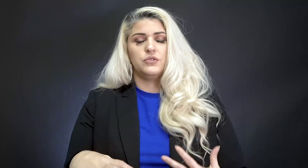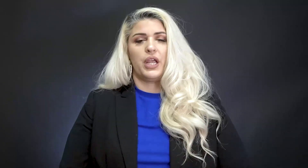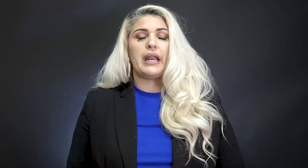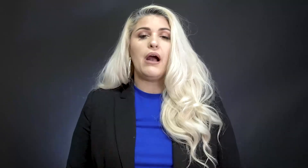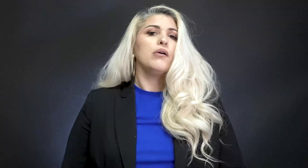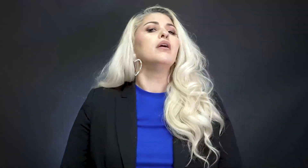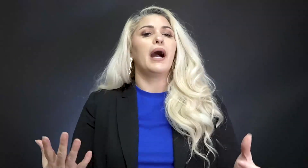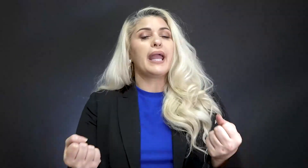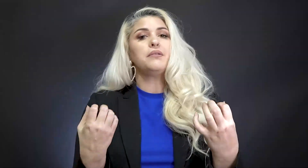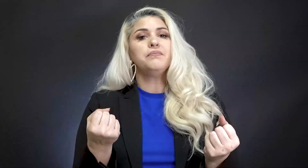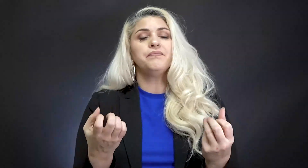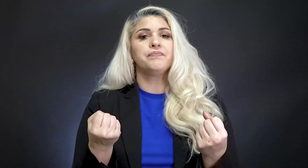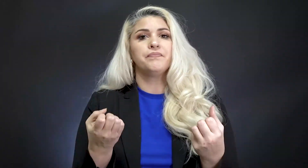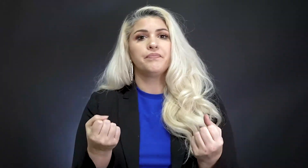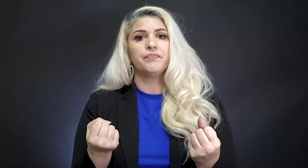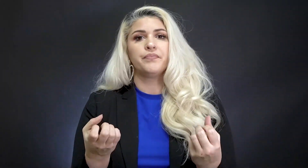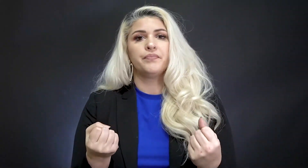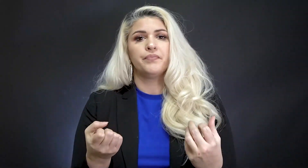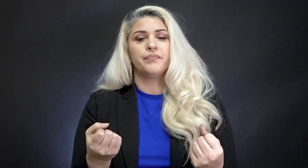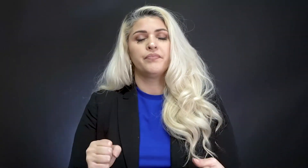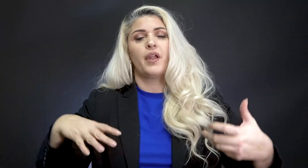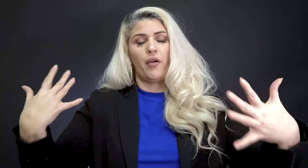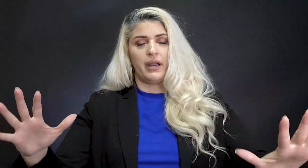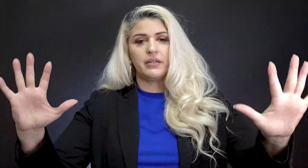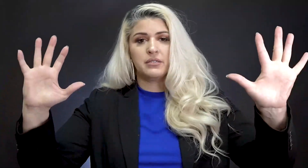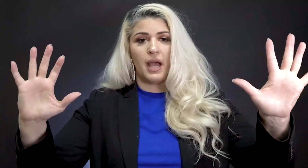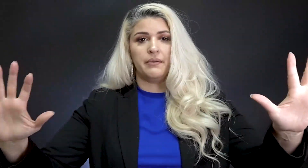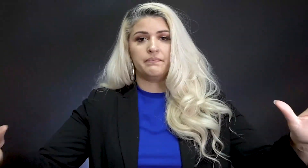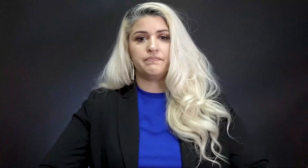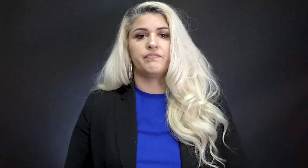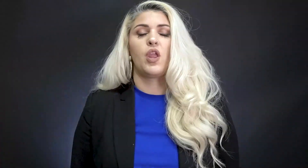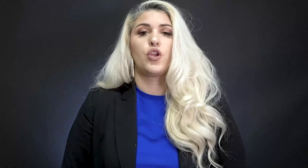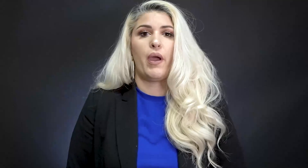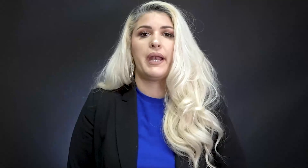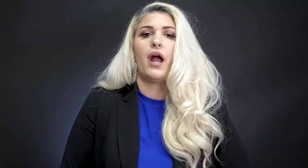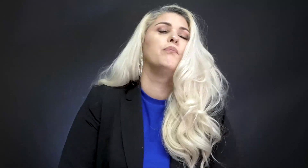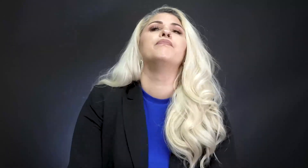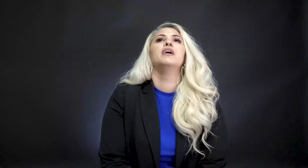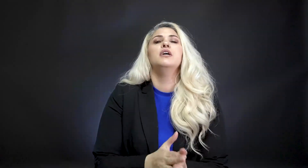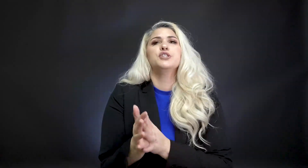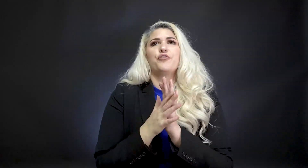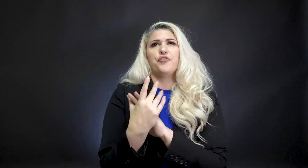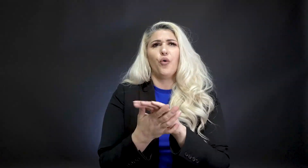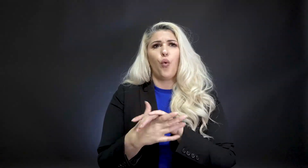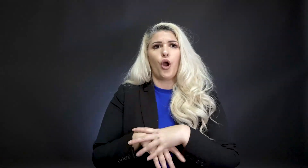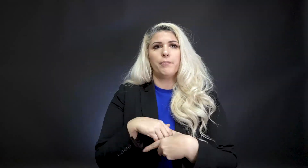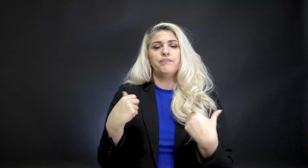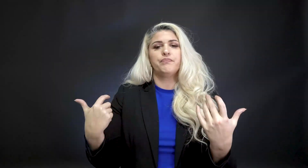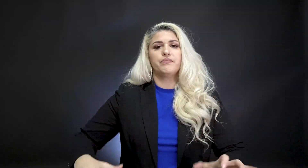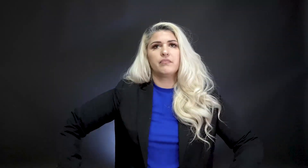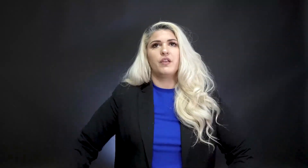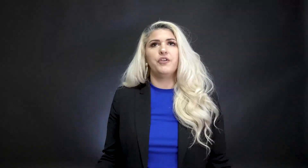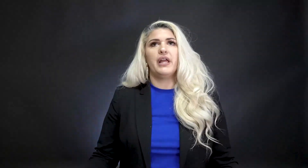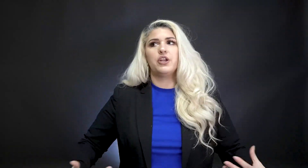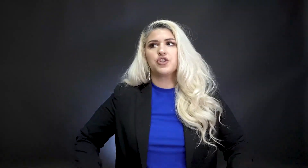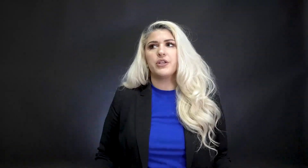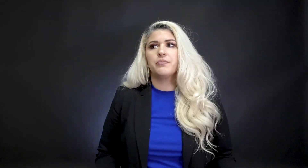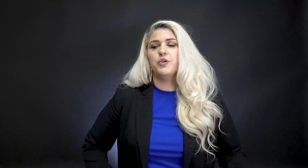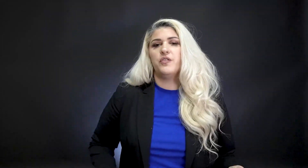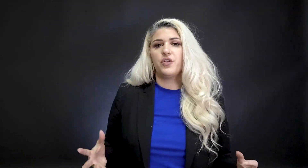Shake it out, again. All right, done. You're ready to go. So if you feel warm, you feel like your joints are moving, you're